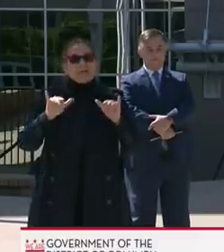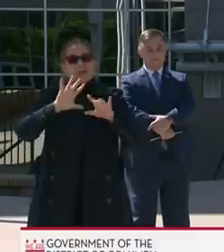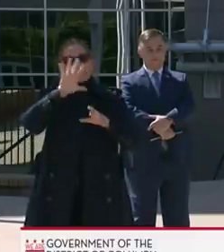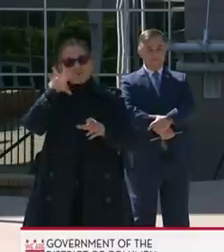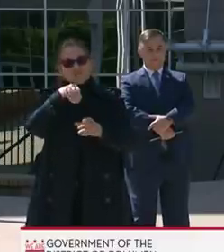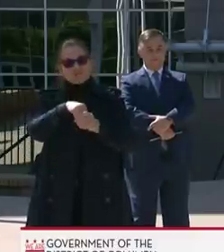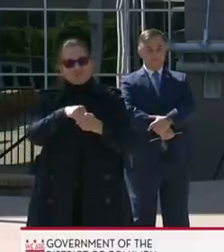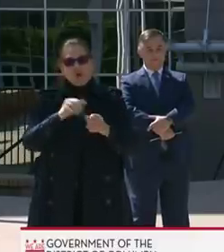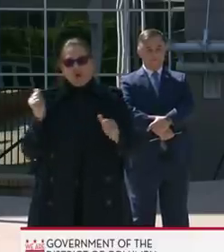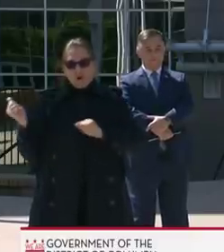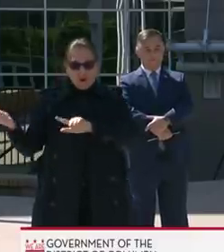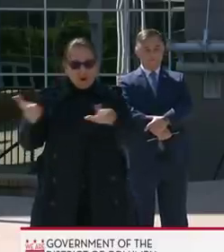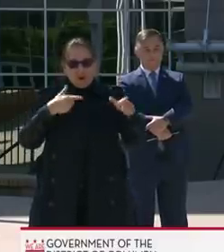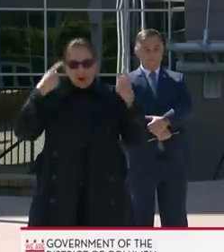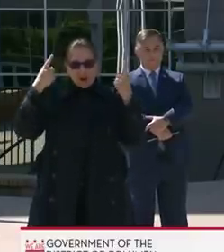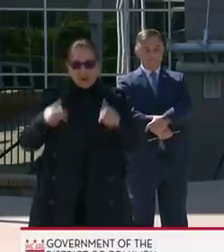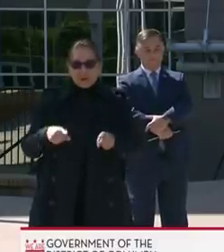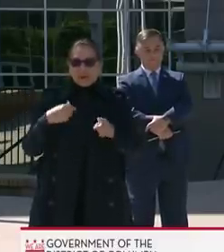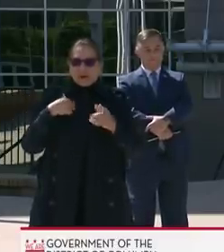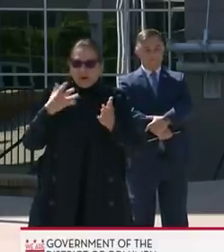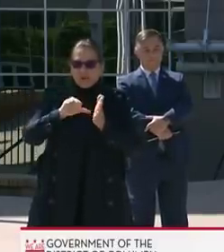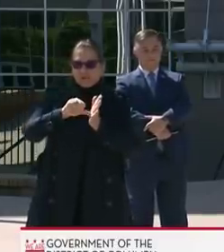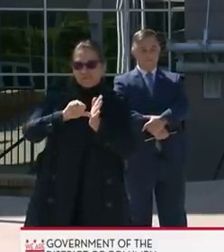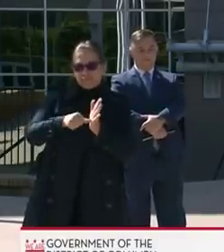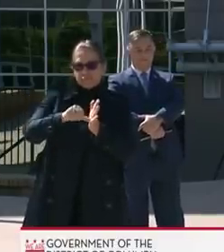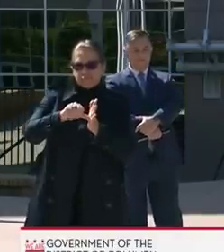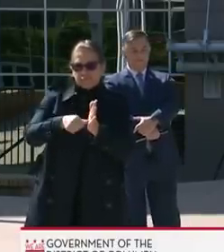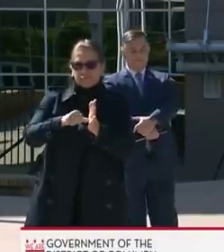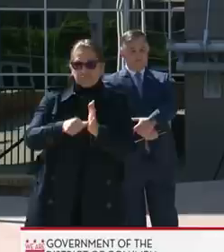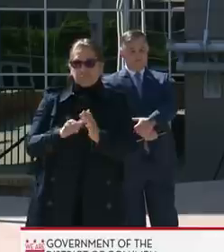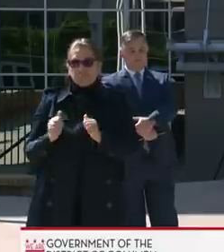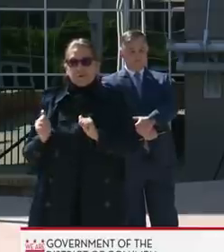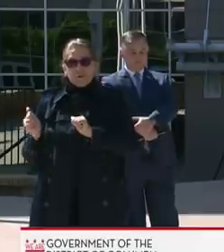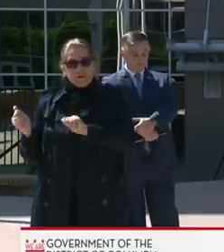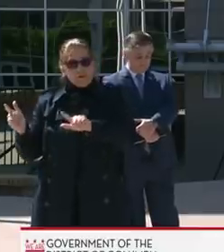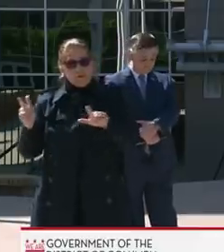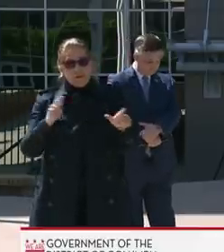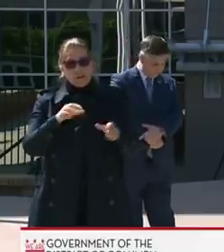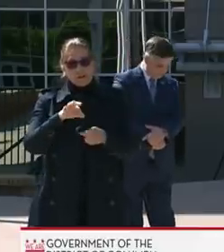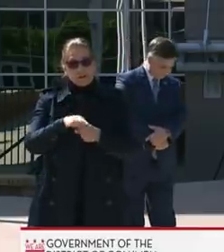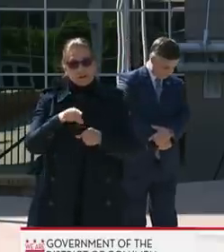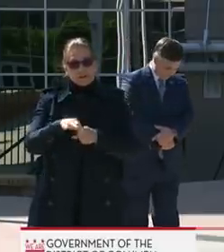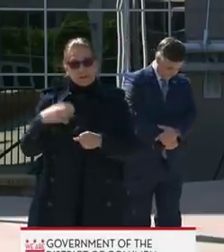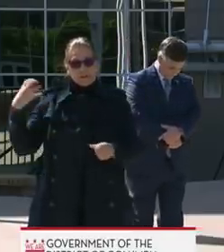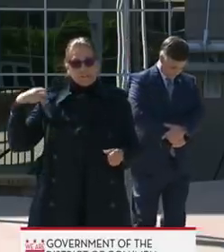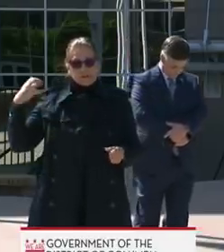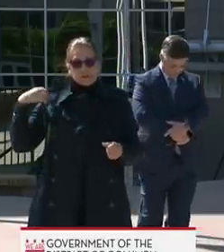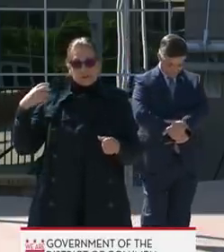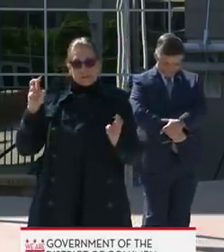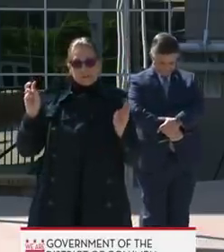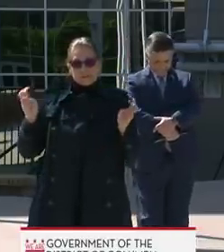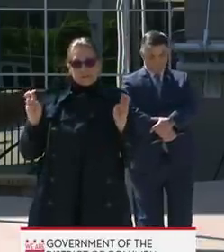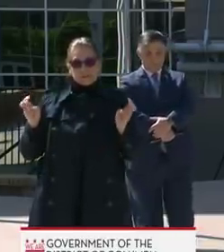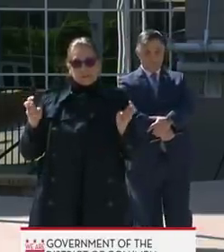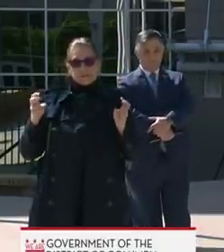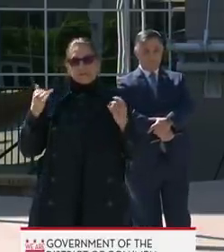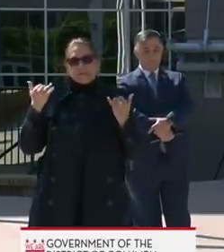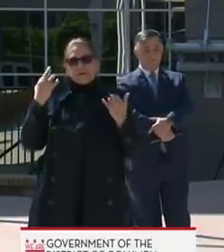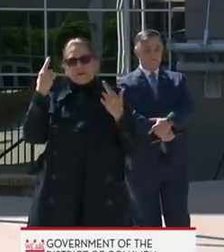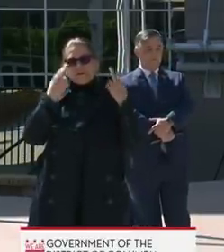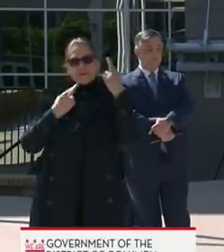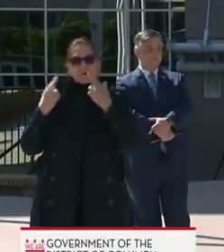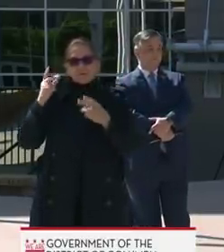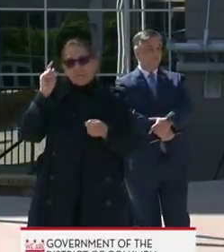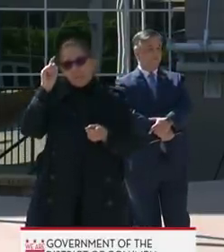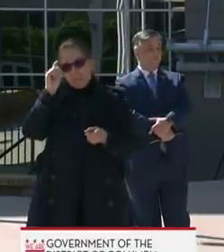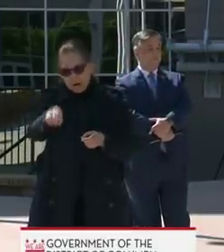all of the elected officials recognize that this is a time when we need to be working together and as much as possible being on the same page.